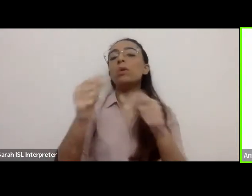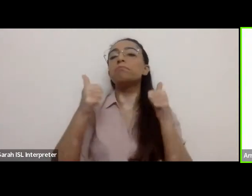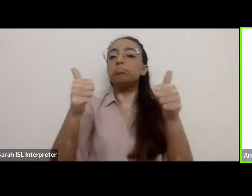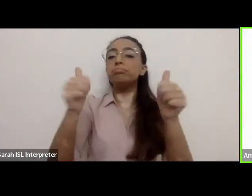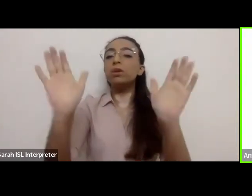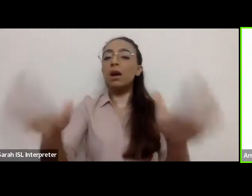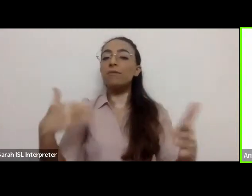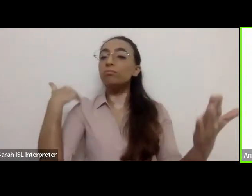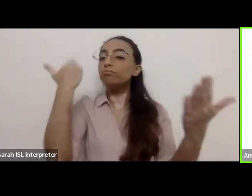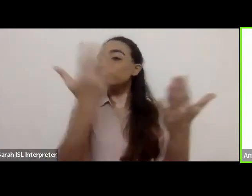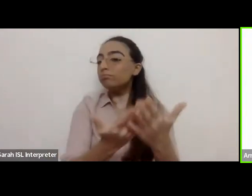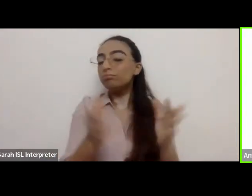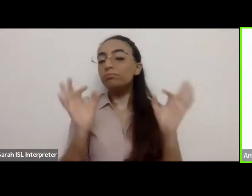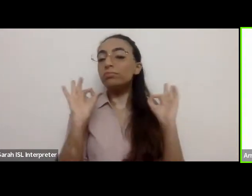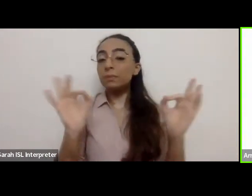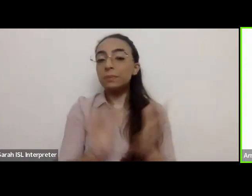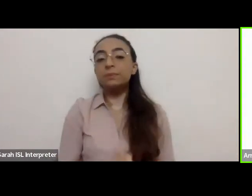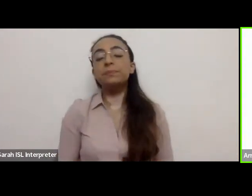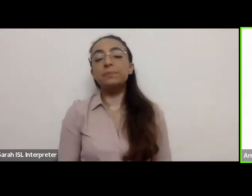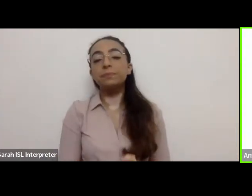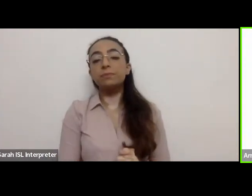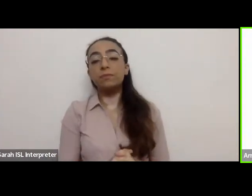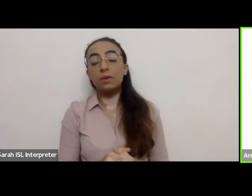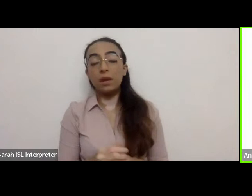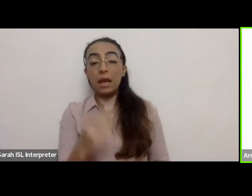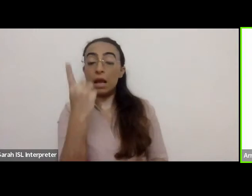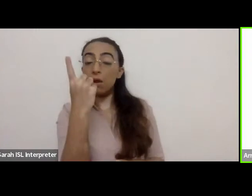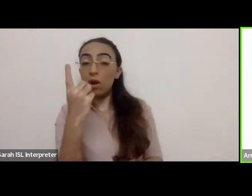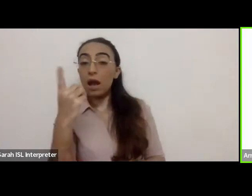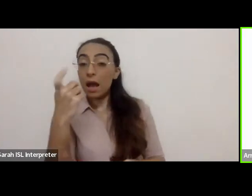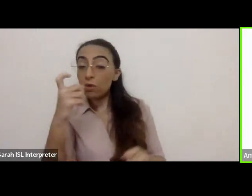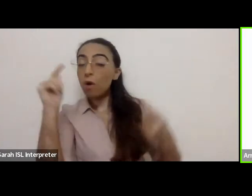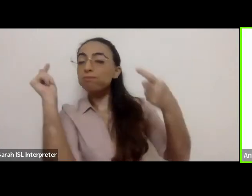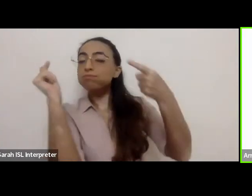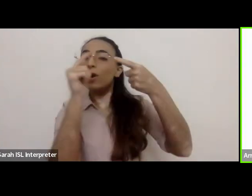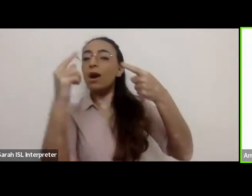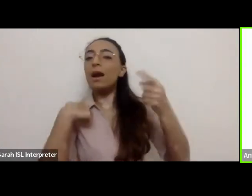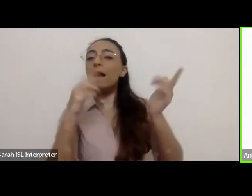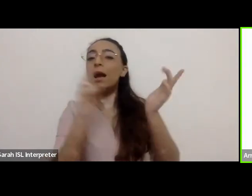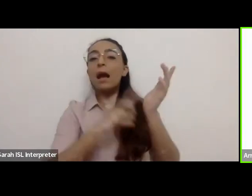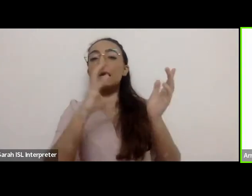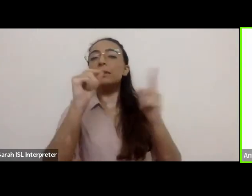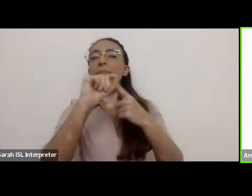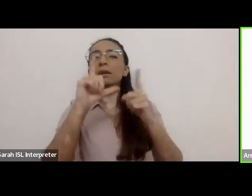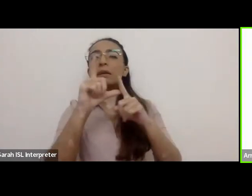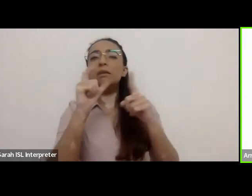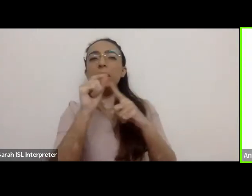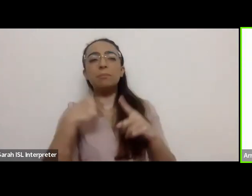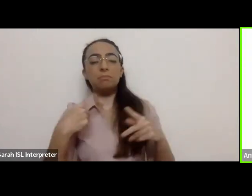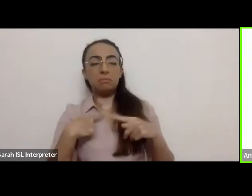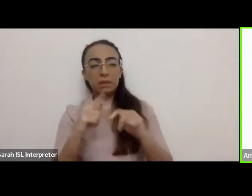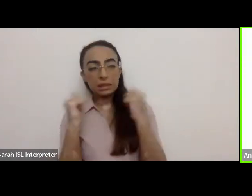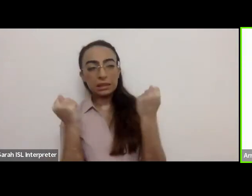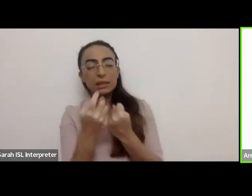Another area to work on, which with NCPEDP we realize, is